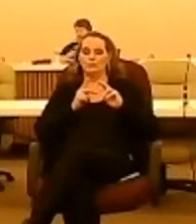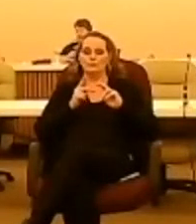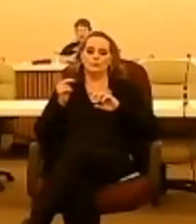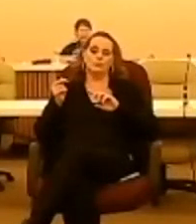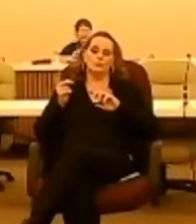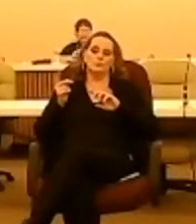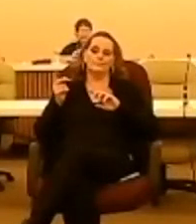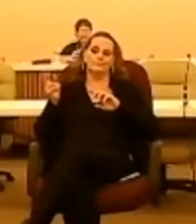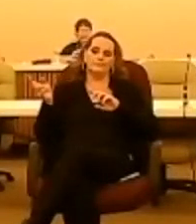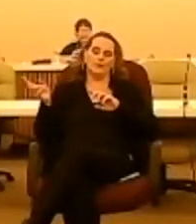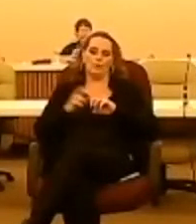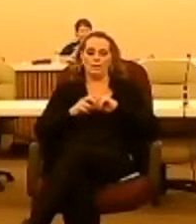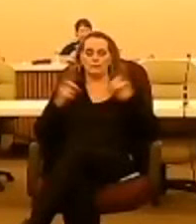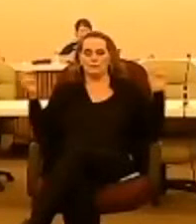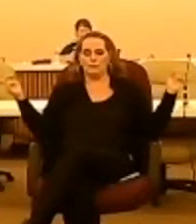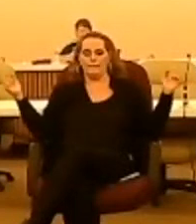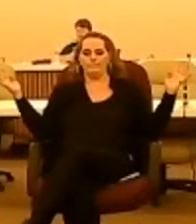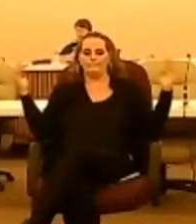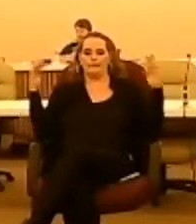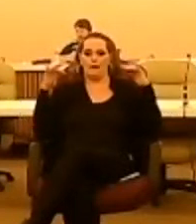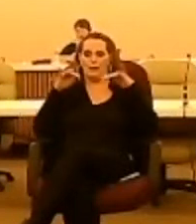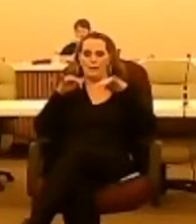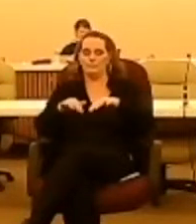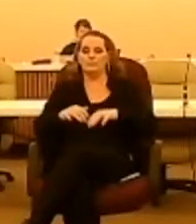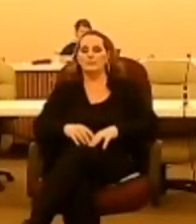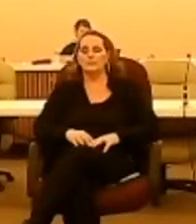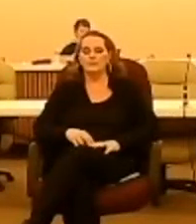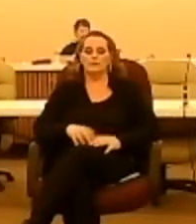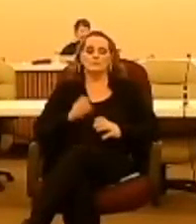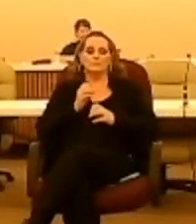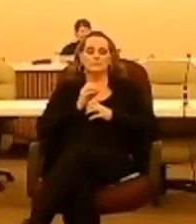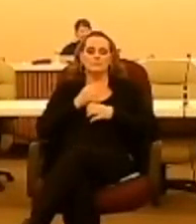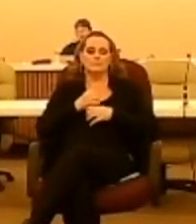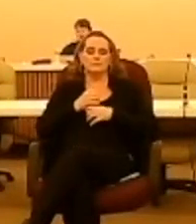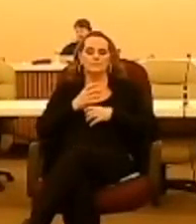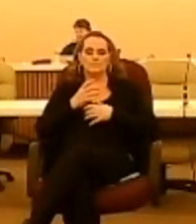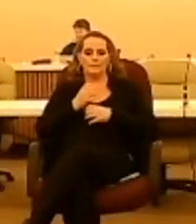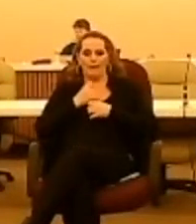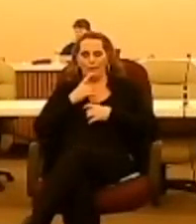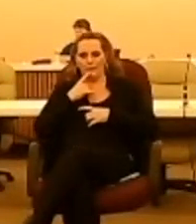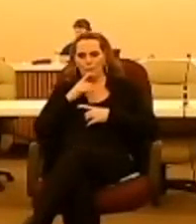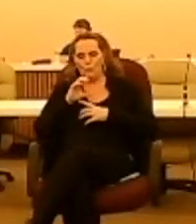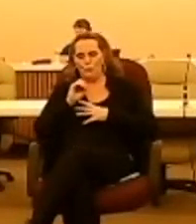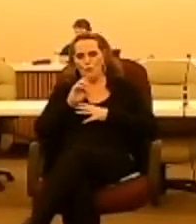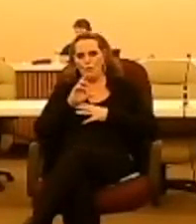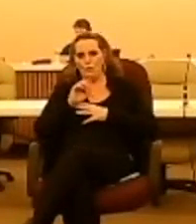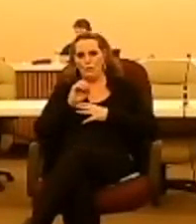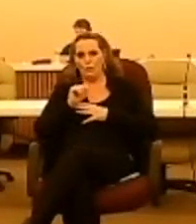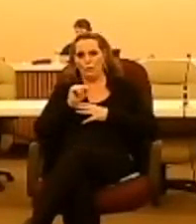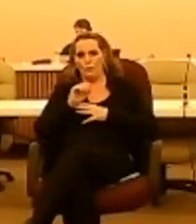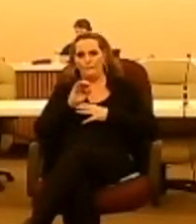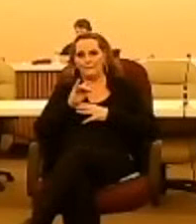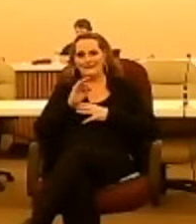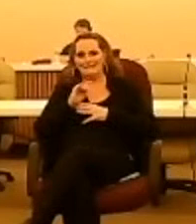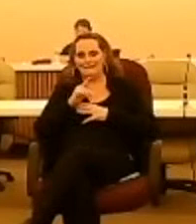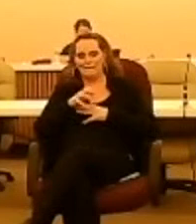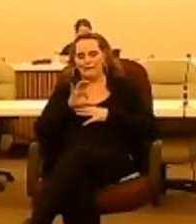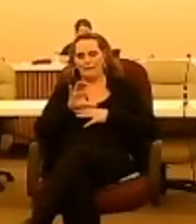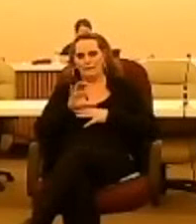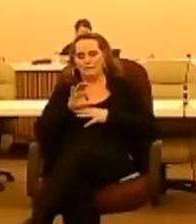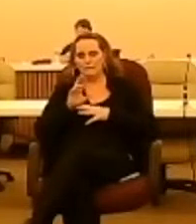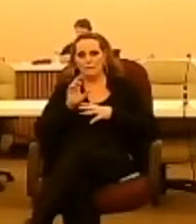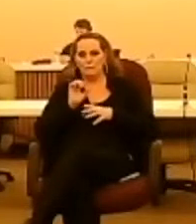area to come and get orthopedic work done there because it will be so top notch. So they're looking at the potential of